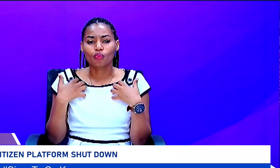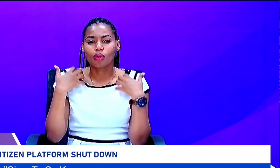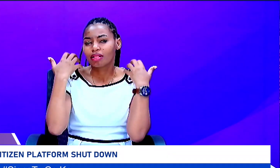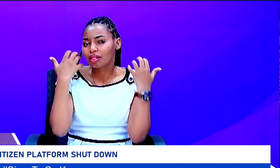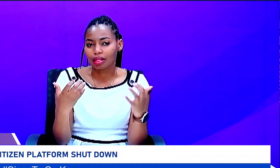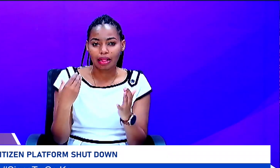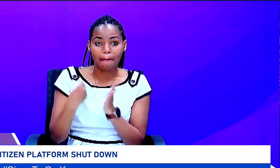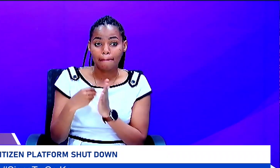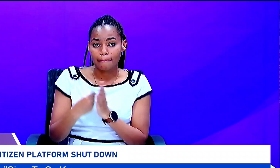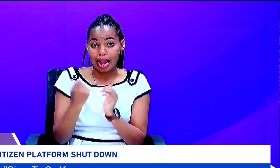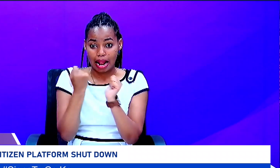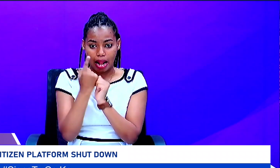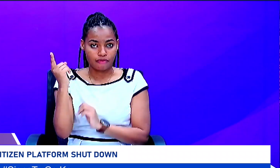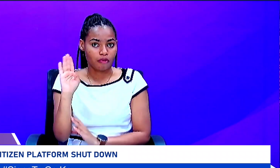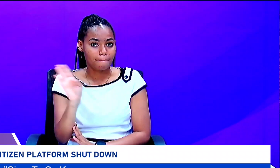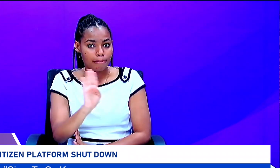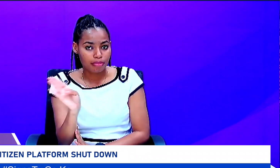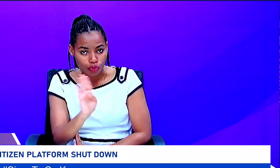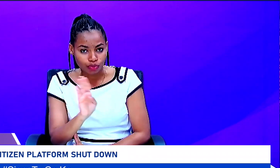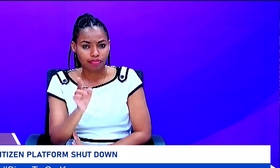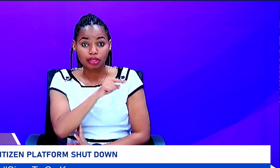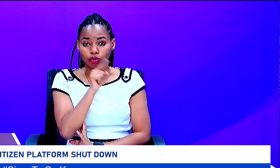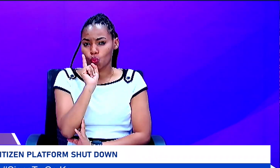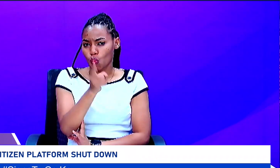transactions worth a staggering